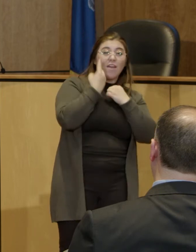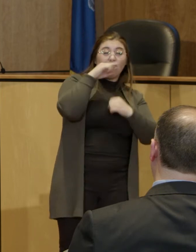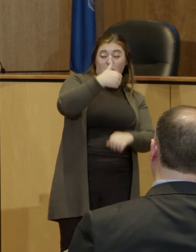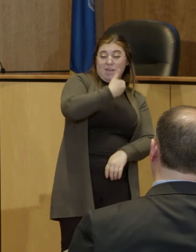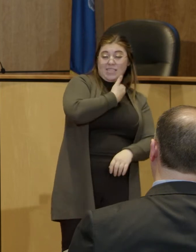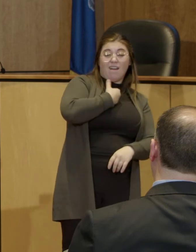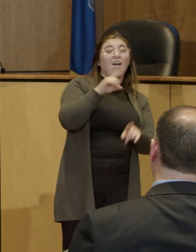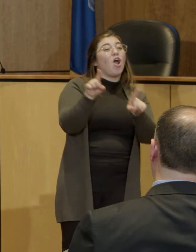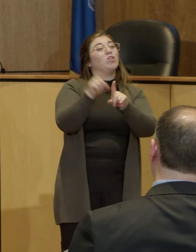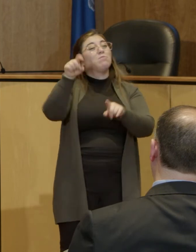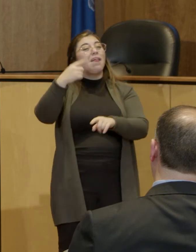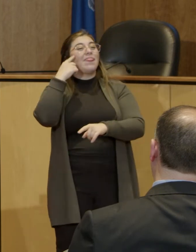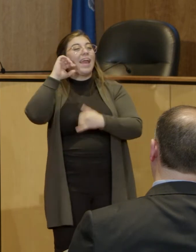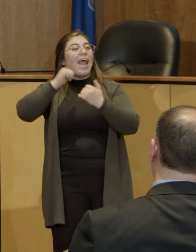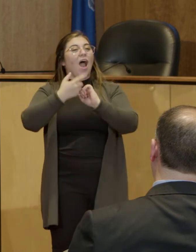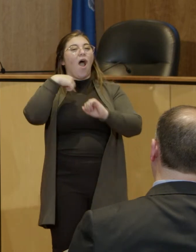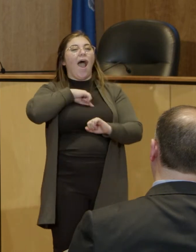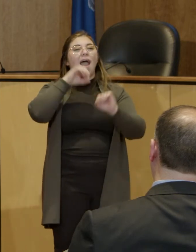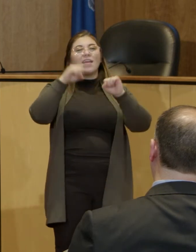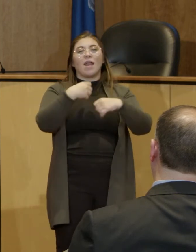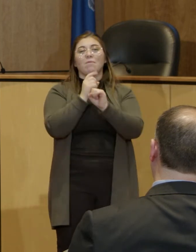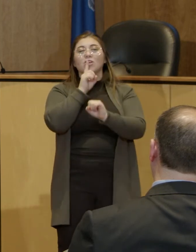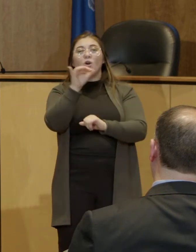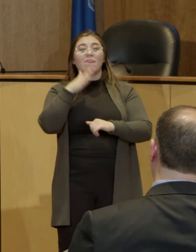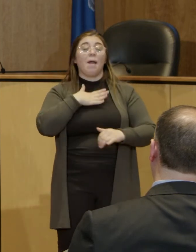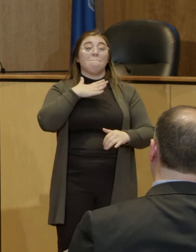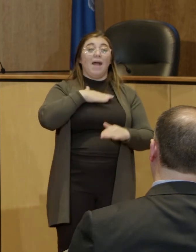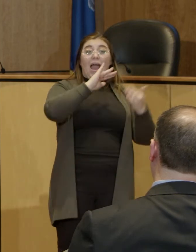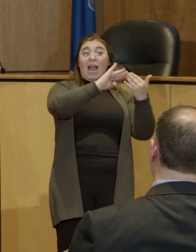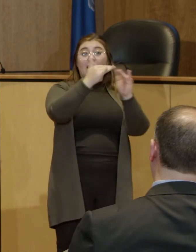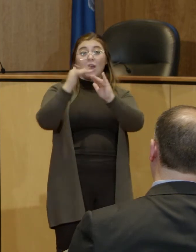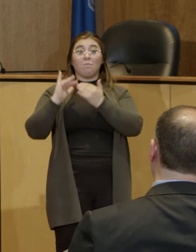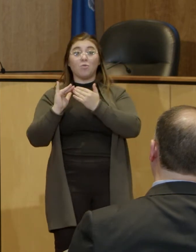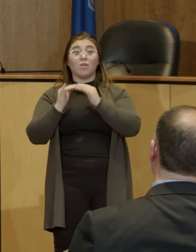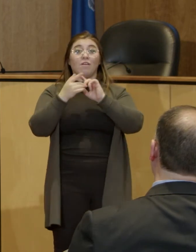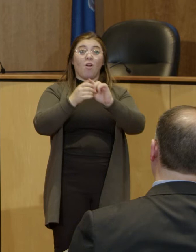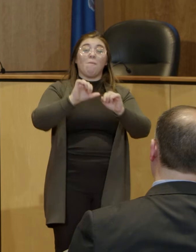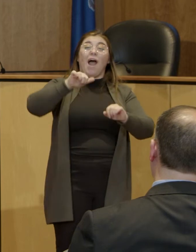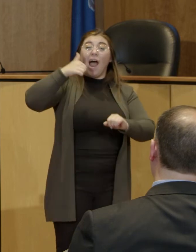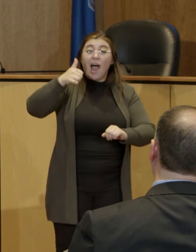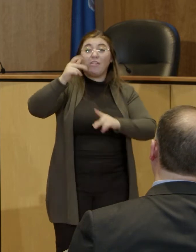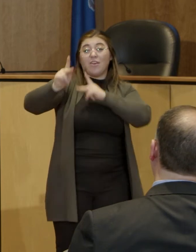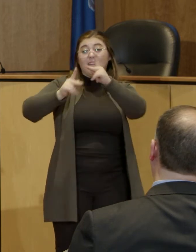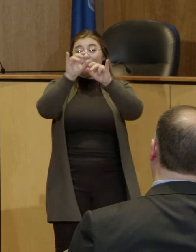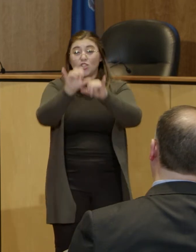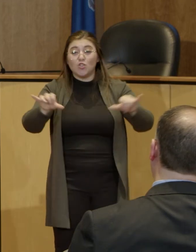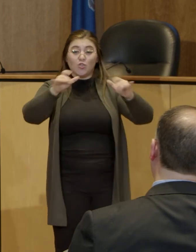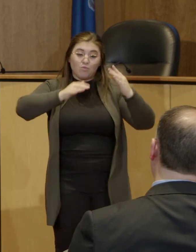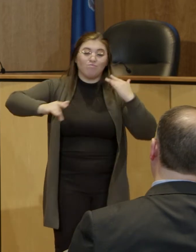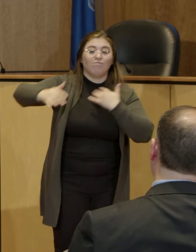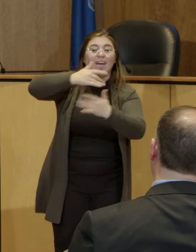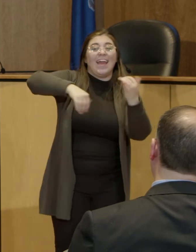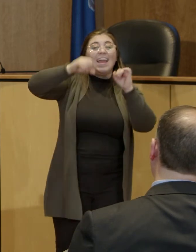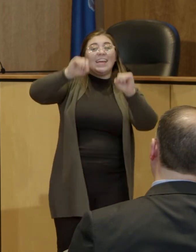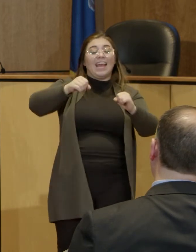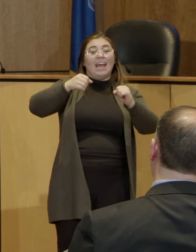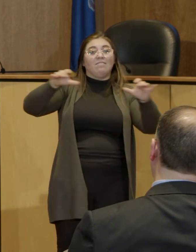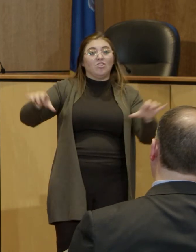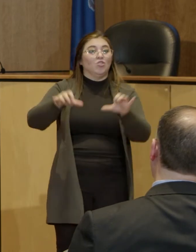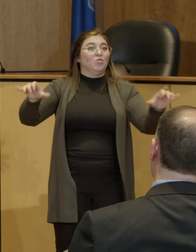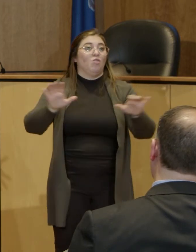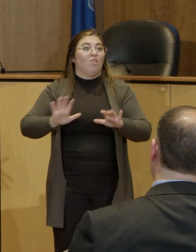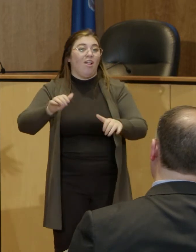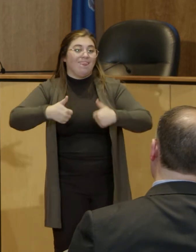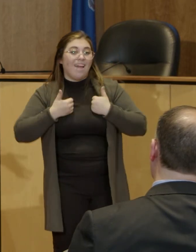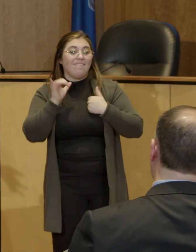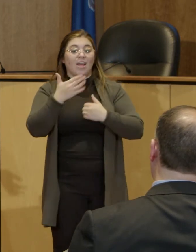I'm thinking about how I can ensure that my community, made up of other individuals around me, are able to exist in a way that